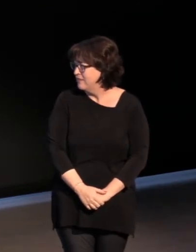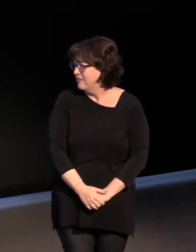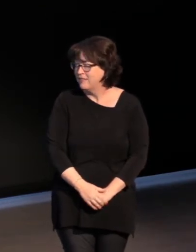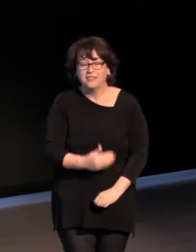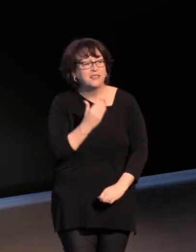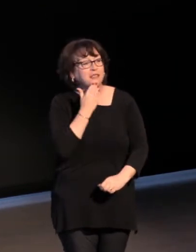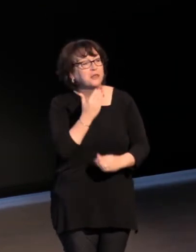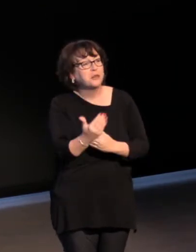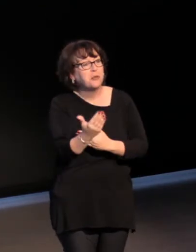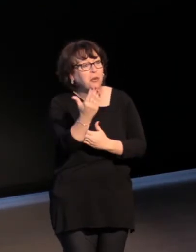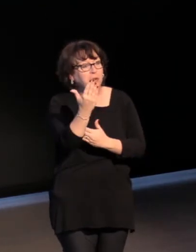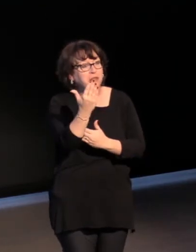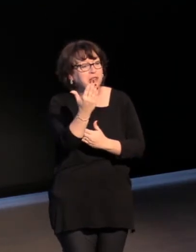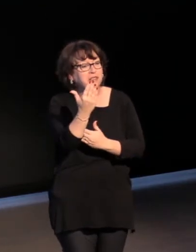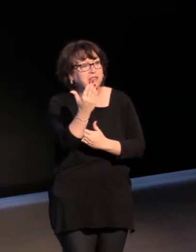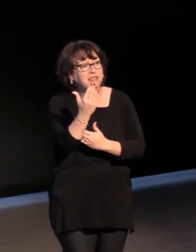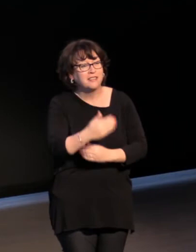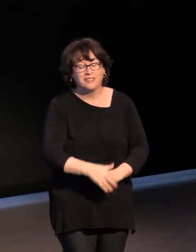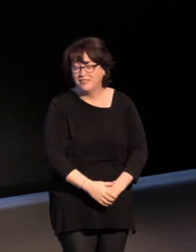Good morning, everyone.